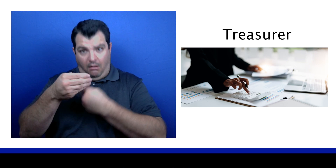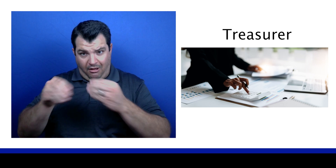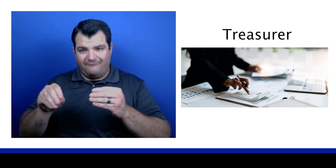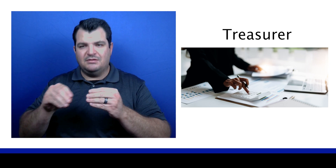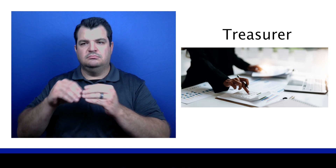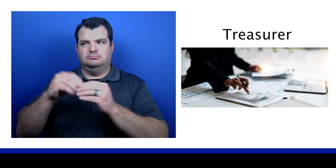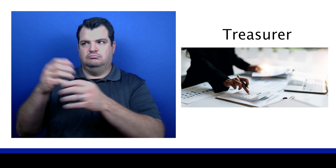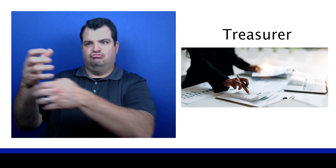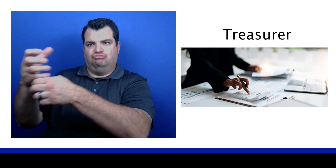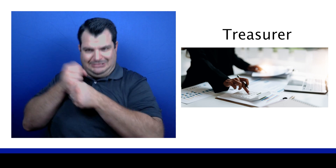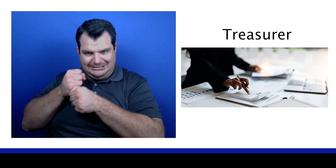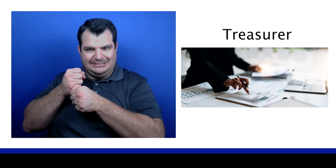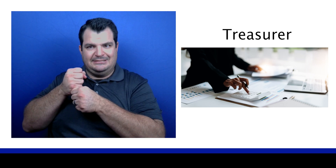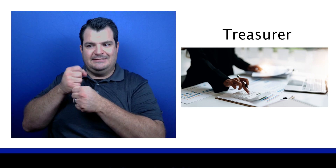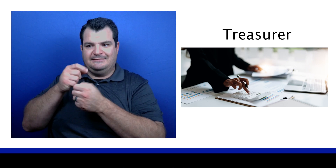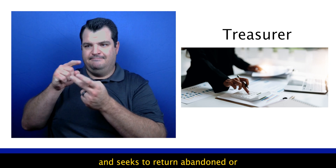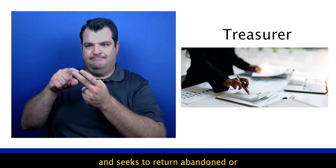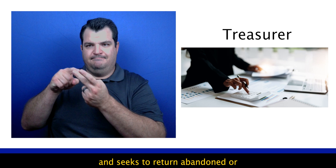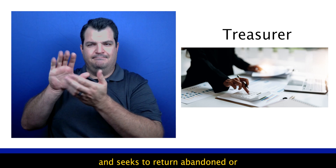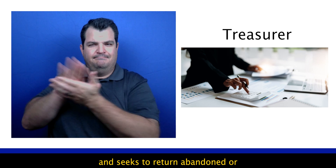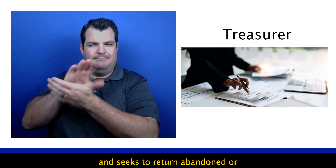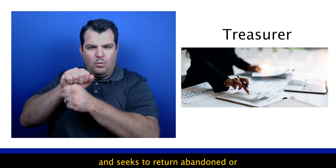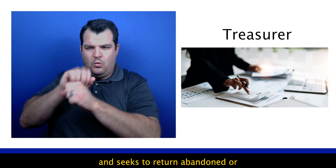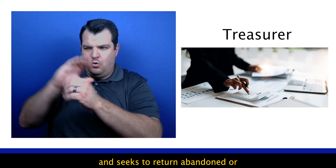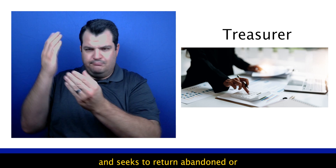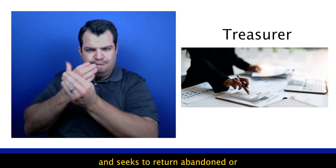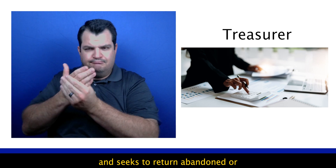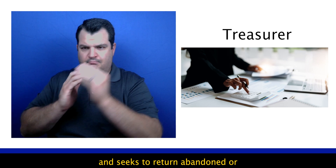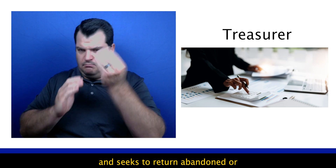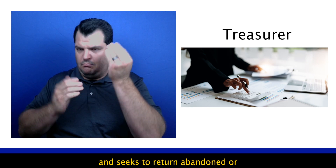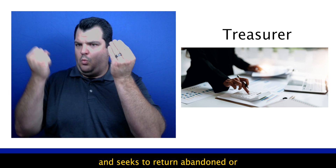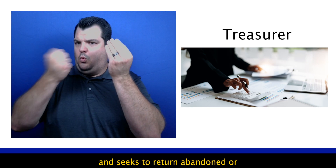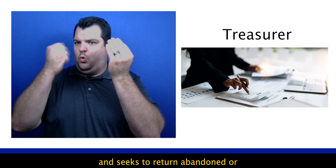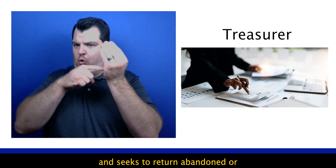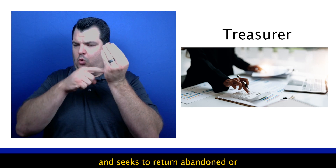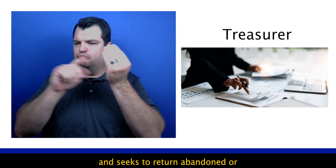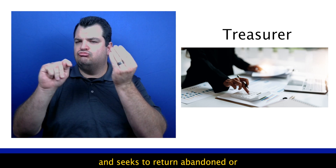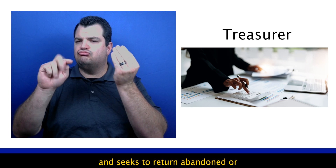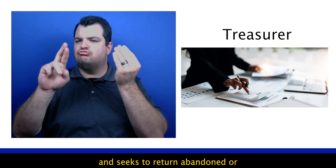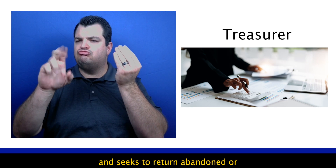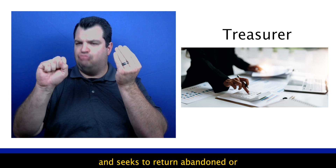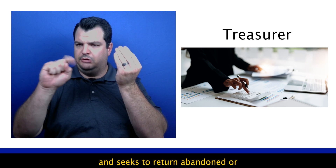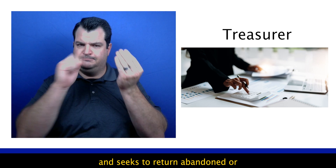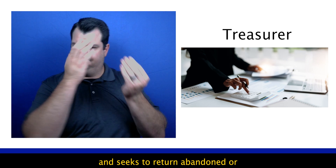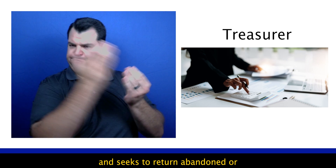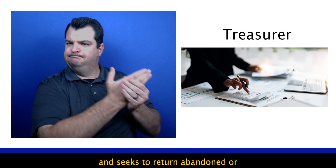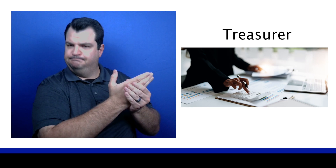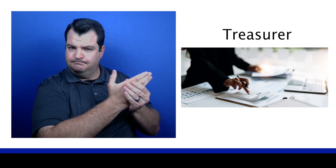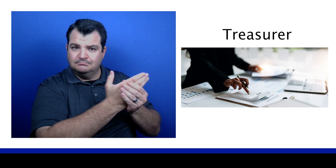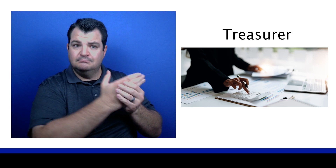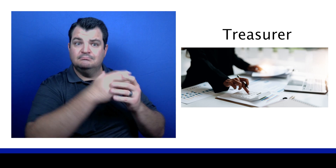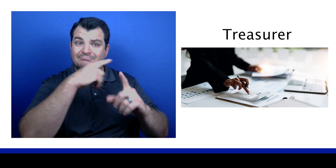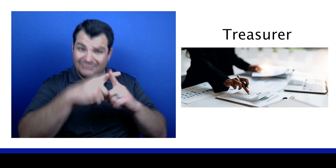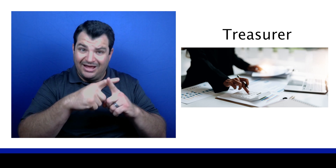It also receives, holds in trust, and seeks to return abandoned or unclaimed financial